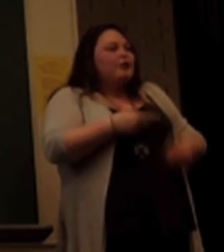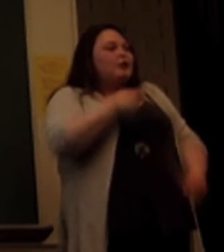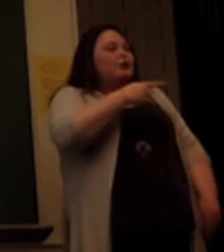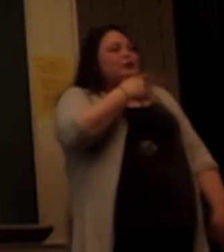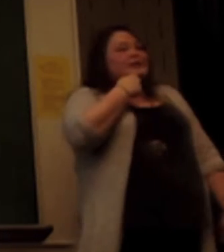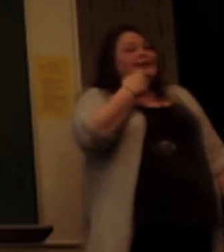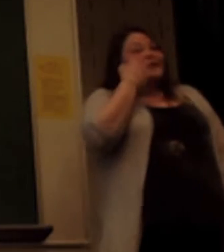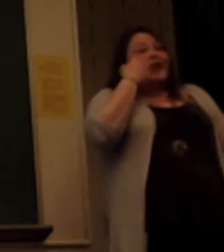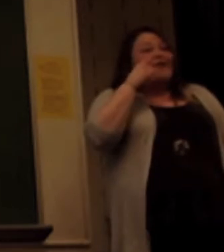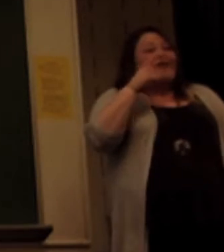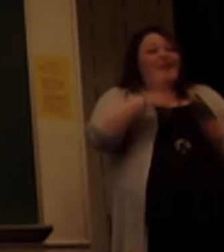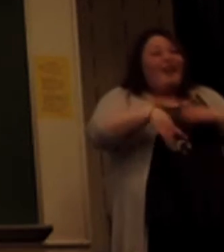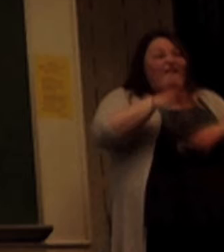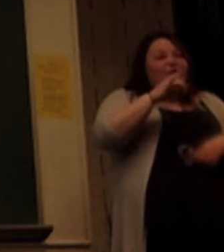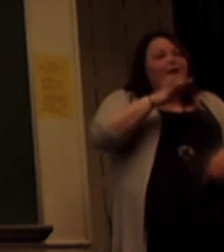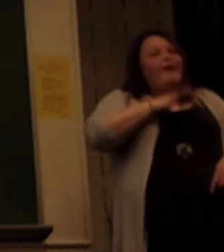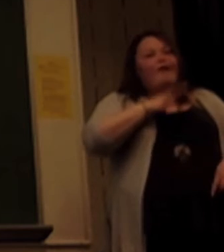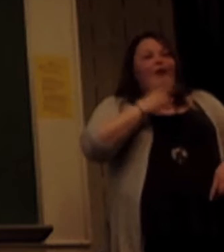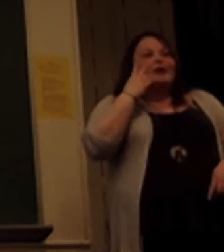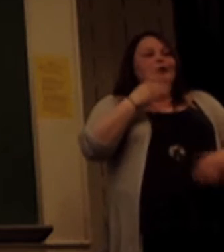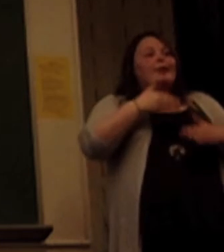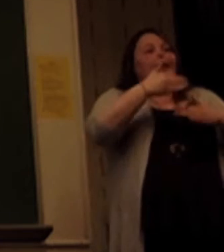don't see you this one, I'll see you at the next job.